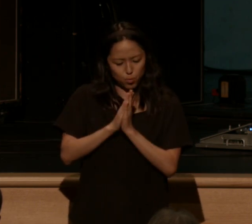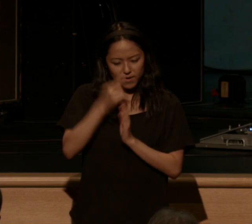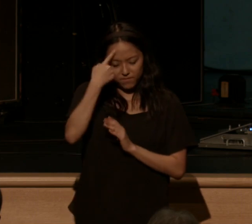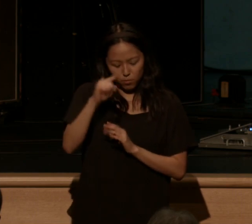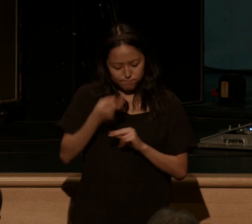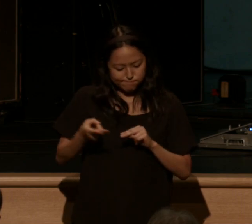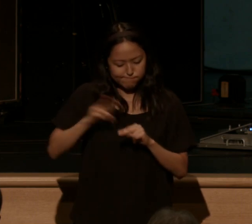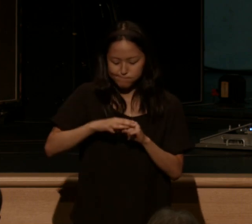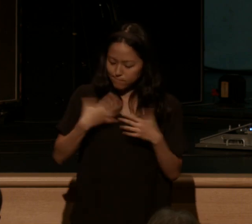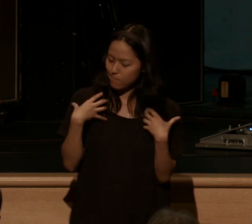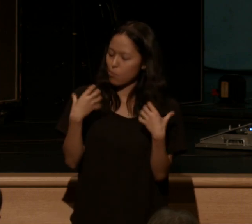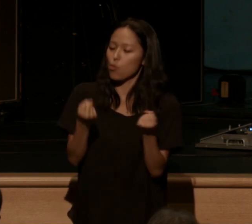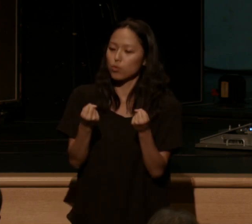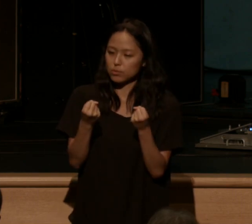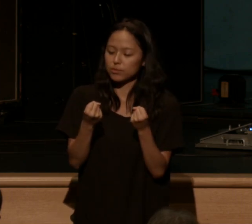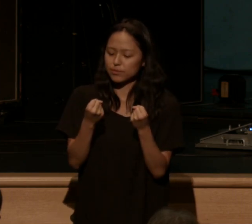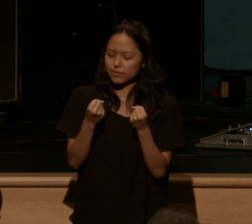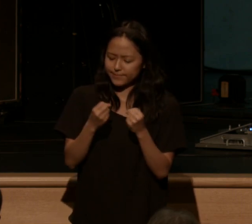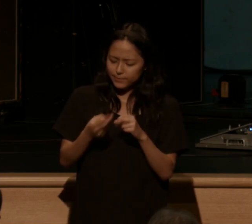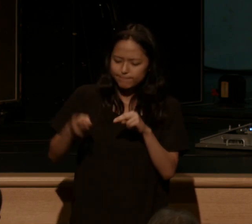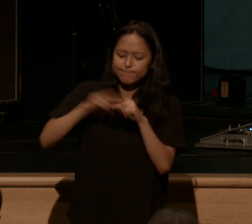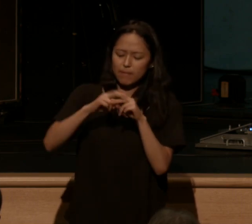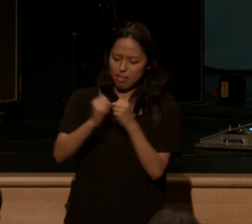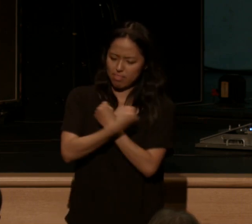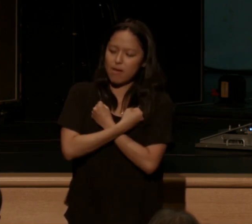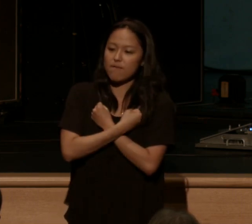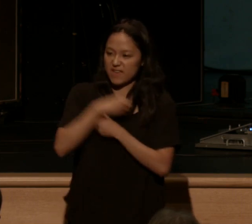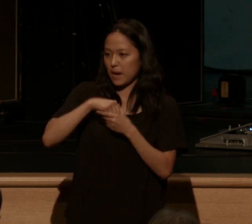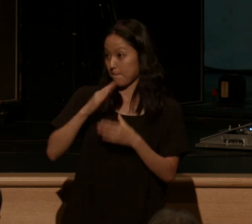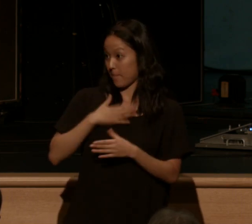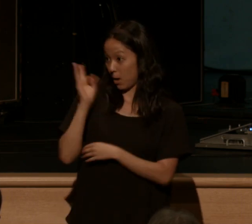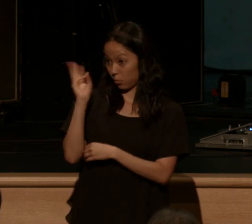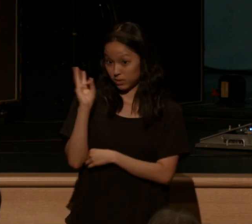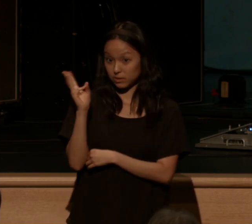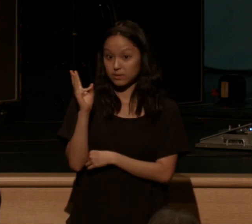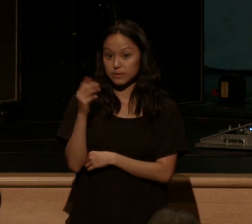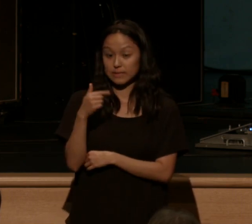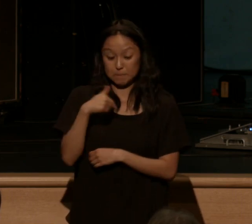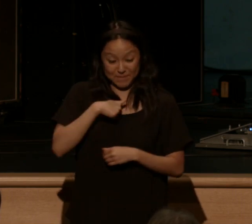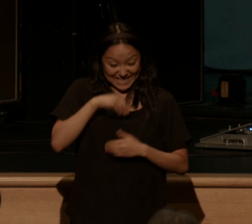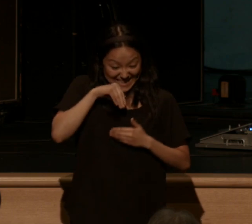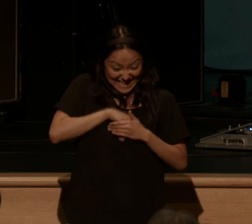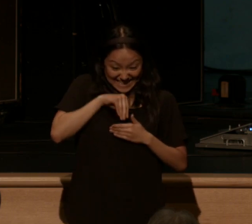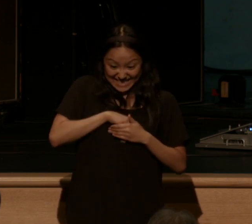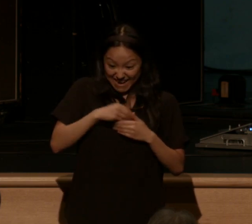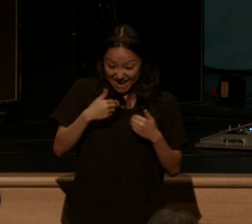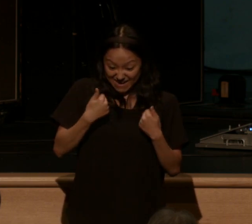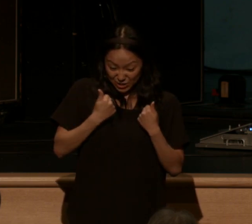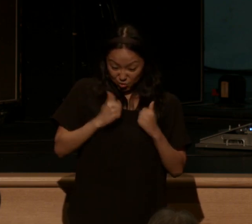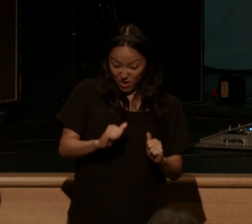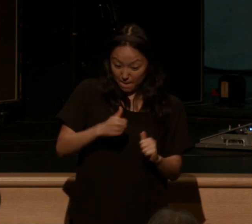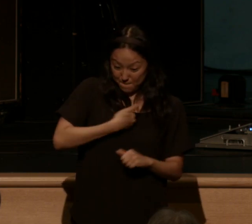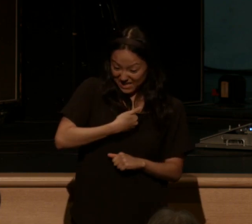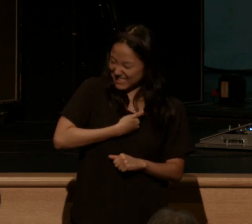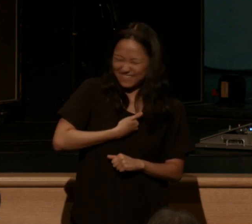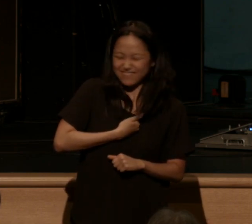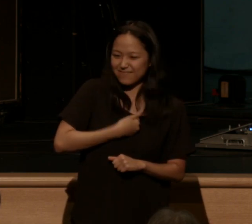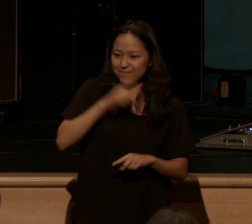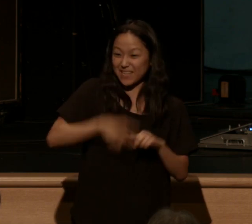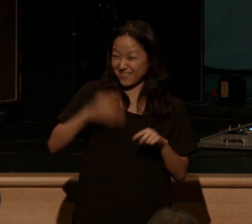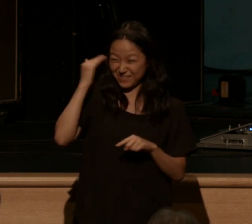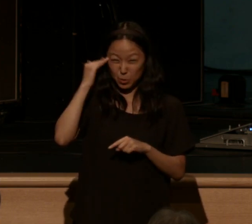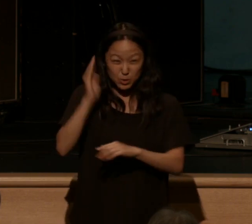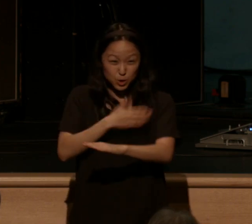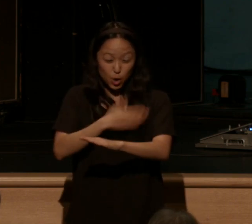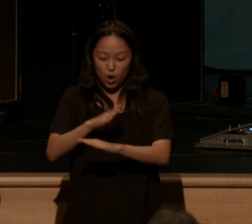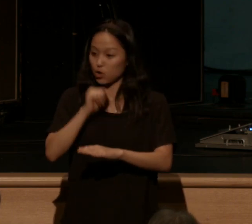boldness and a greater love in my witness. Here's what I know. I don't have it in me in terms of I can't do it myself. That song, I'm not I,